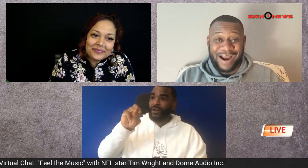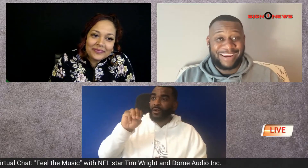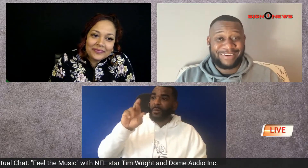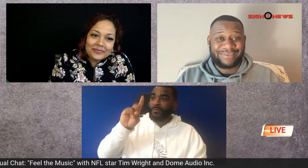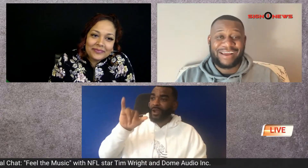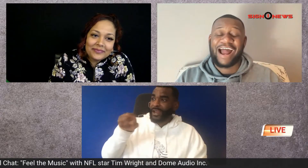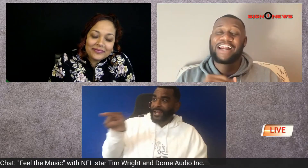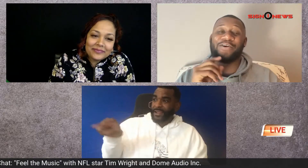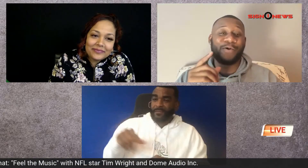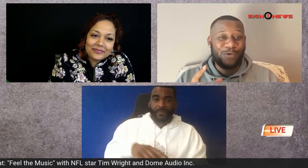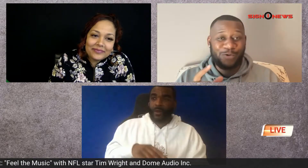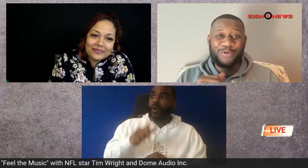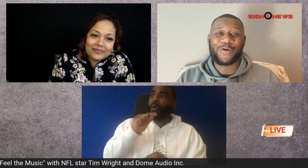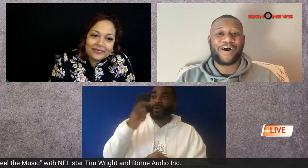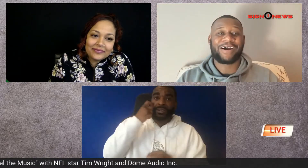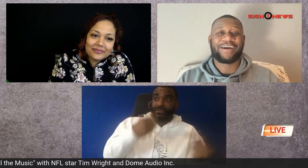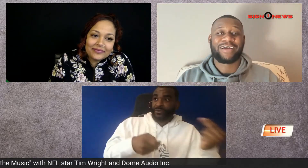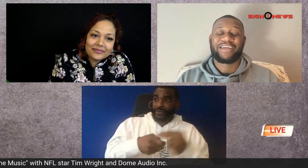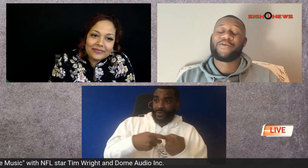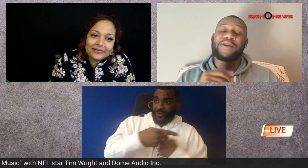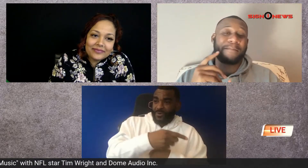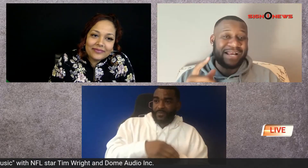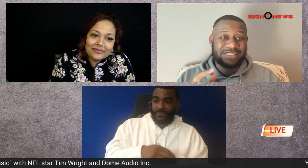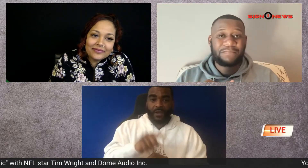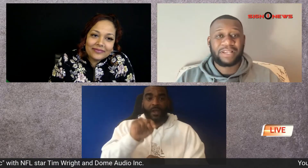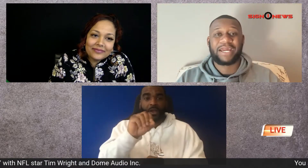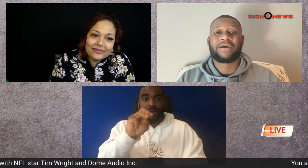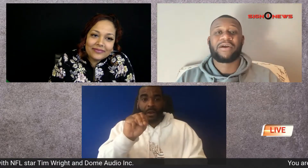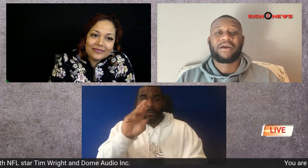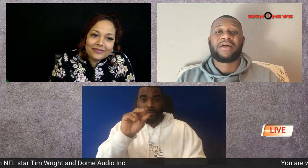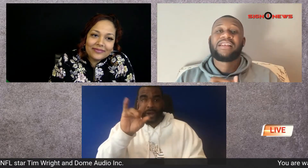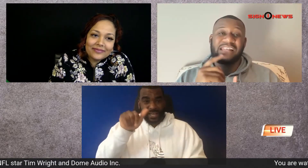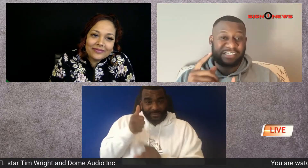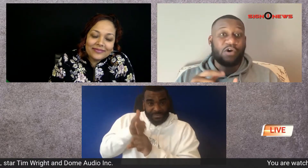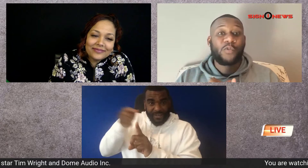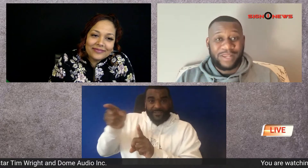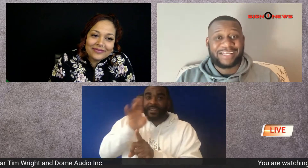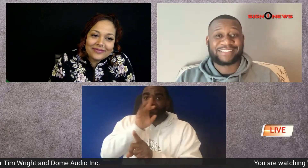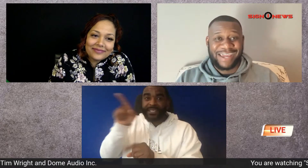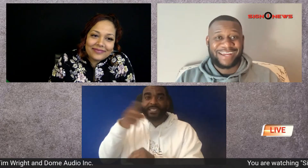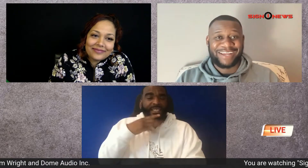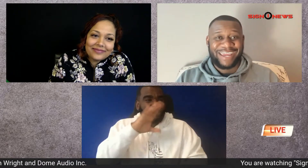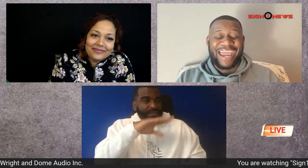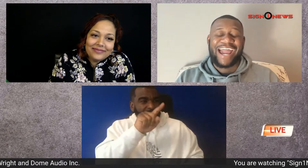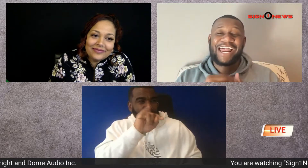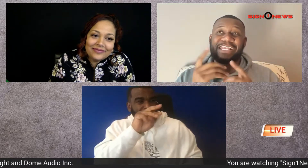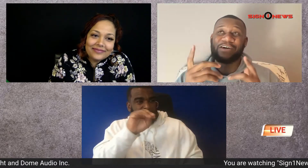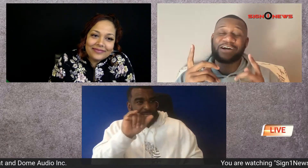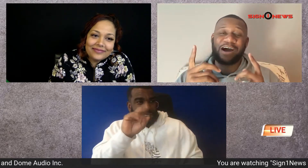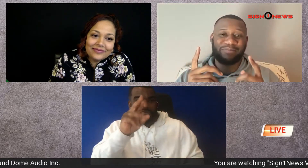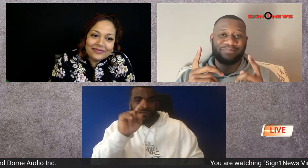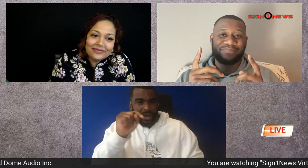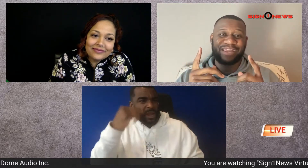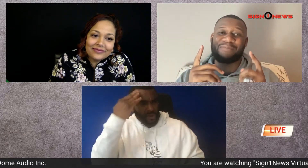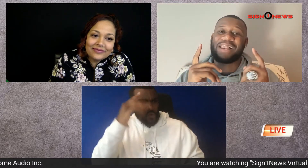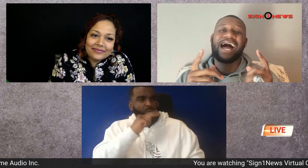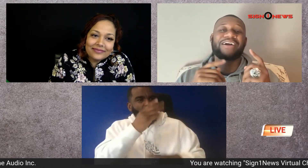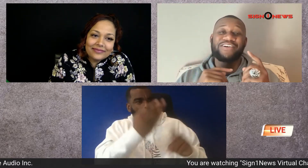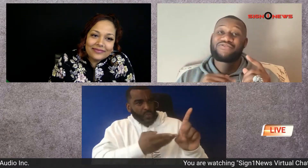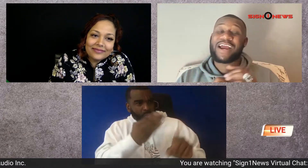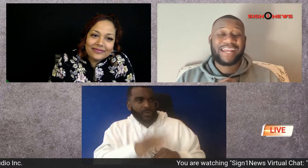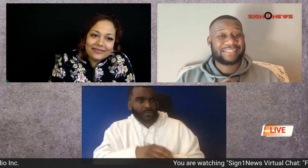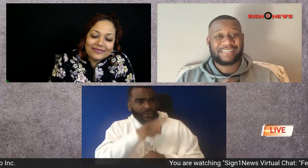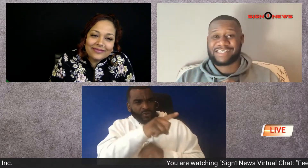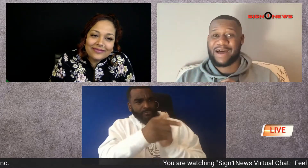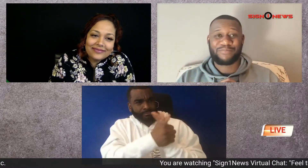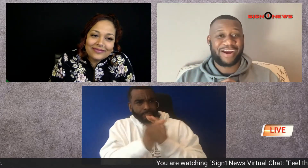"Timmy Wright, I know who you are. You're an amazing player. Let's go win this thing." And I look up, and my locker